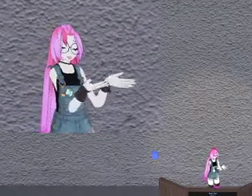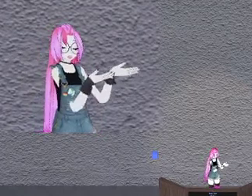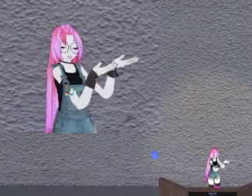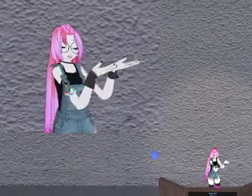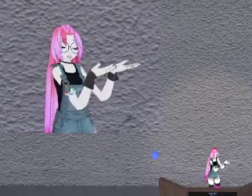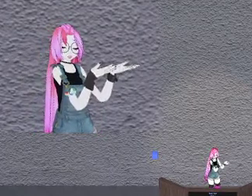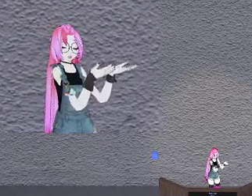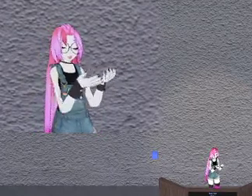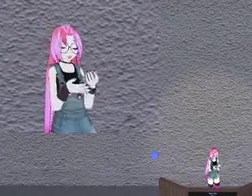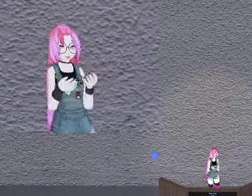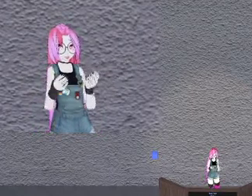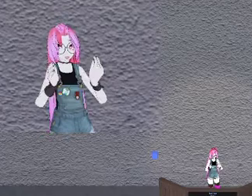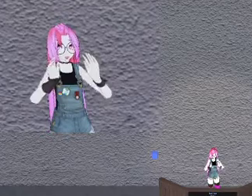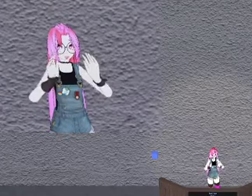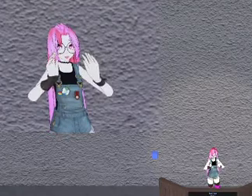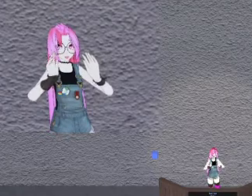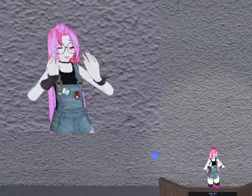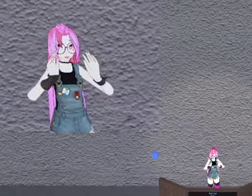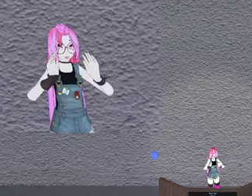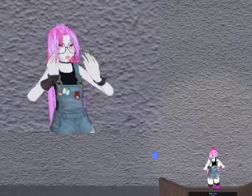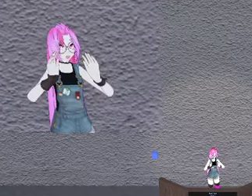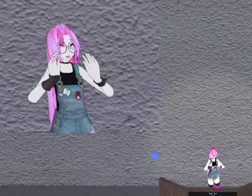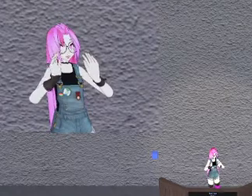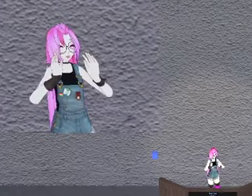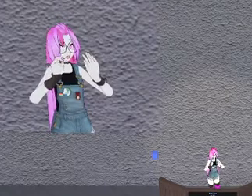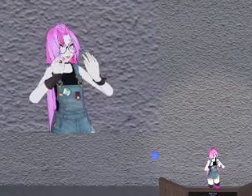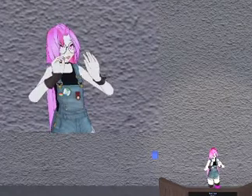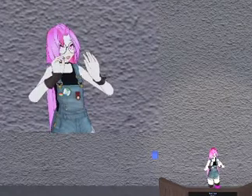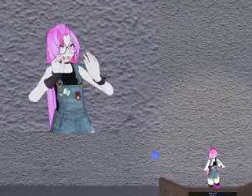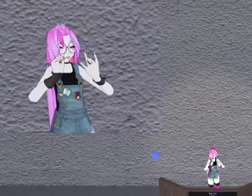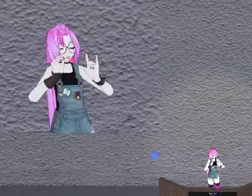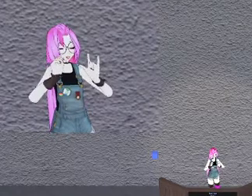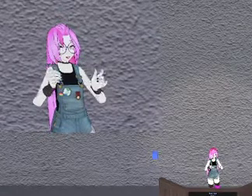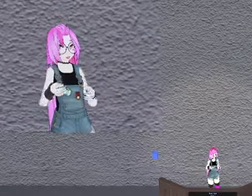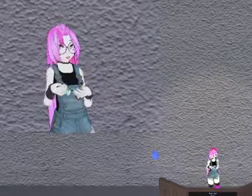hands and you're bringing it. The sign for give is it's more relaxed or like slightly closed hands.